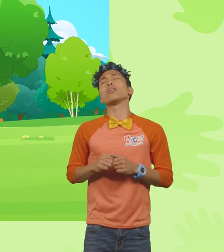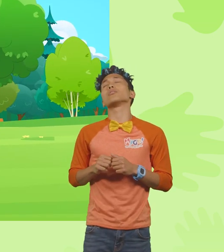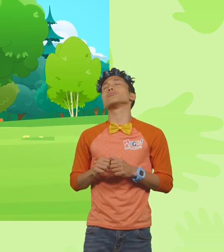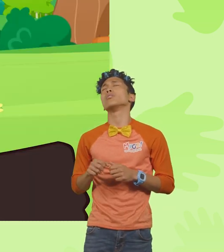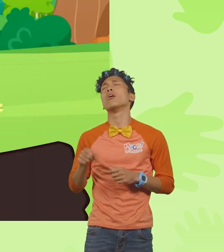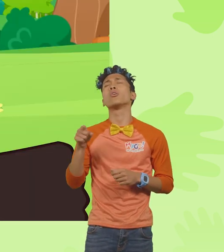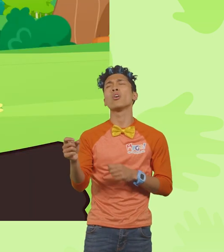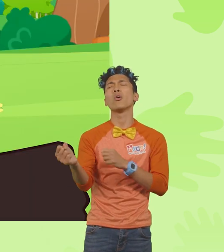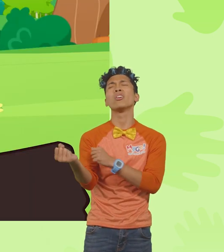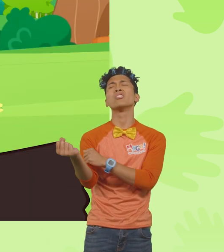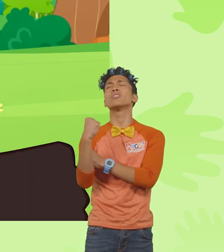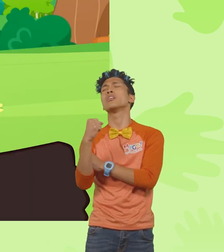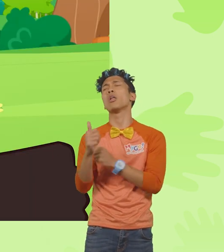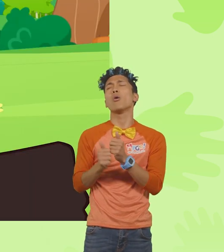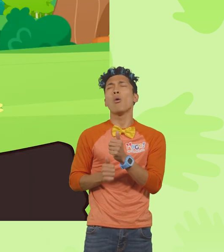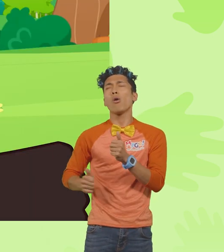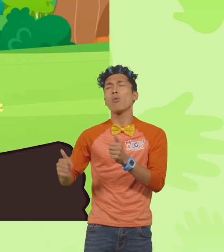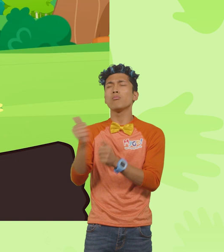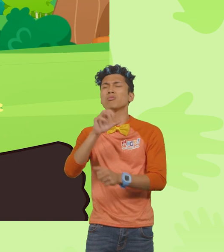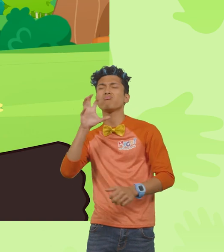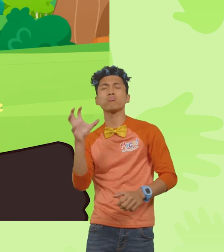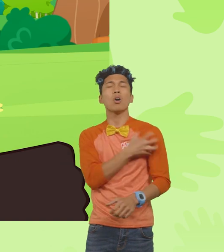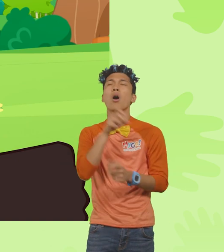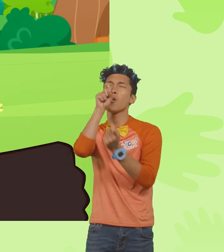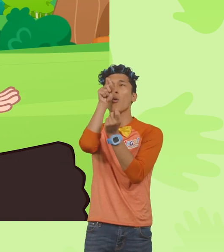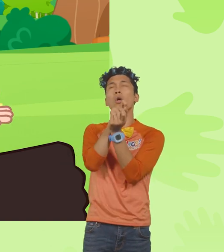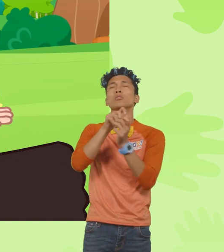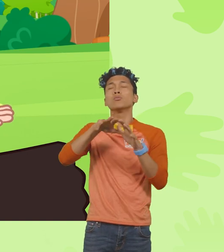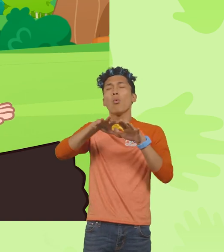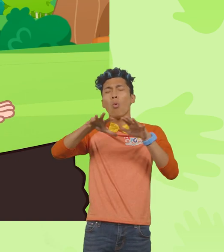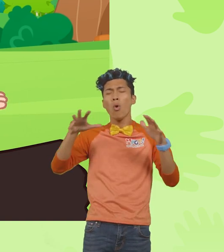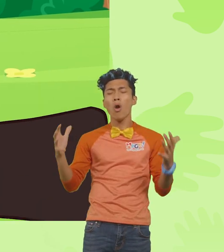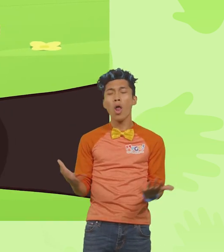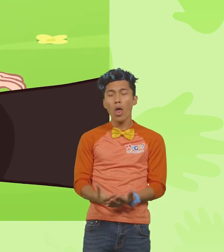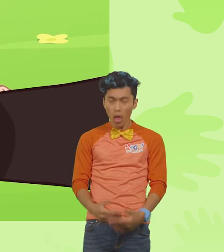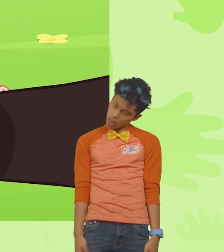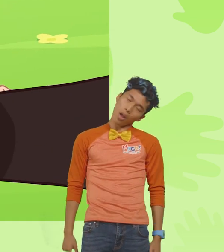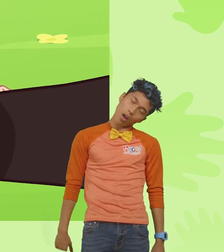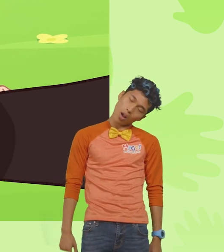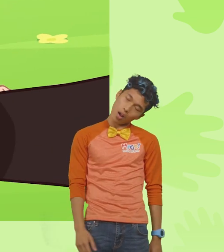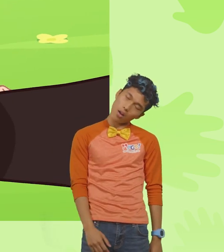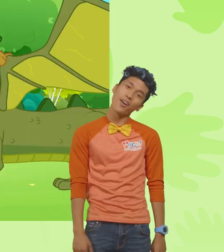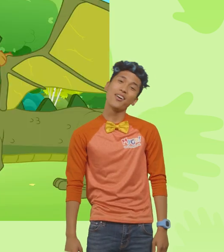You have defeated the most powerful witch in the world.